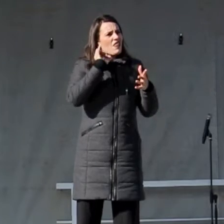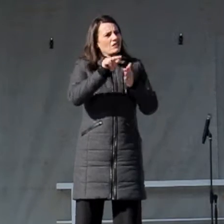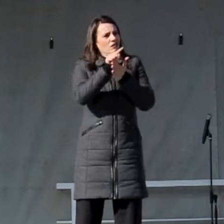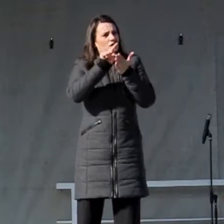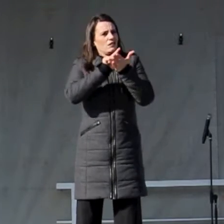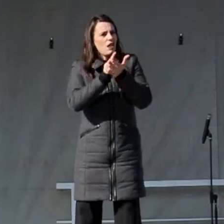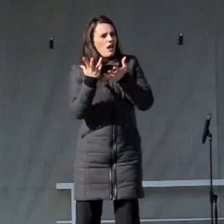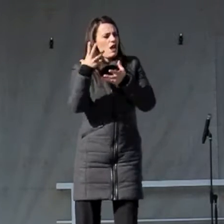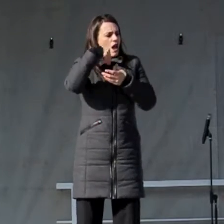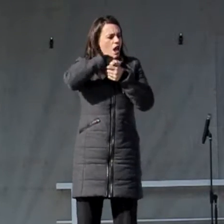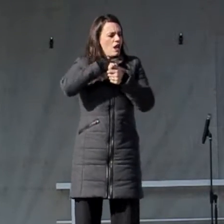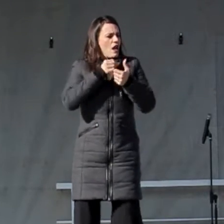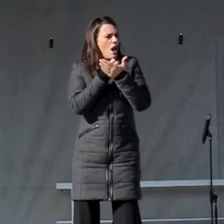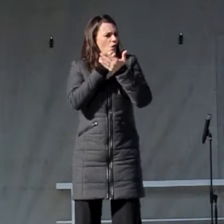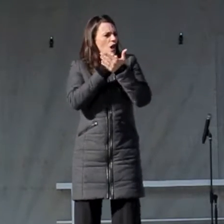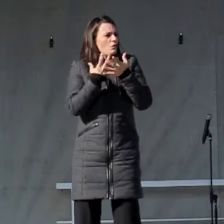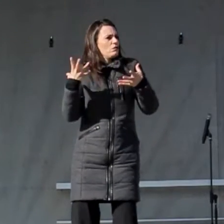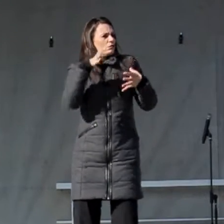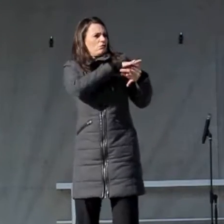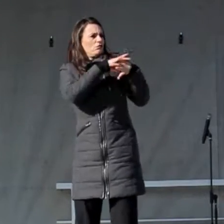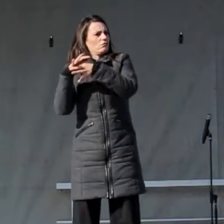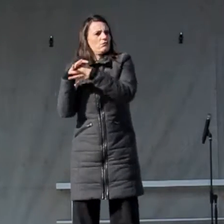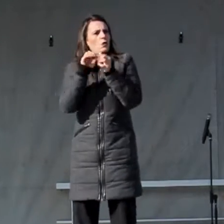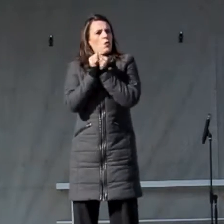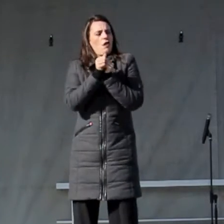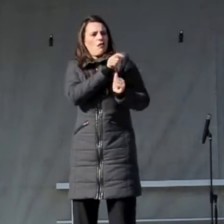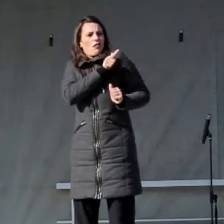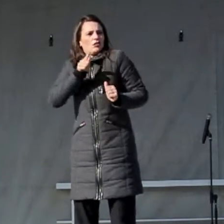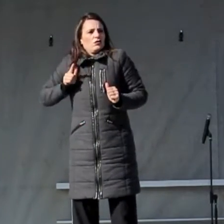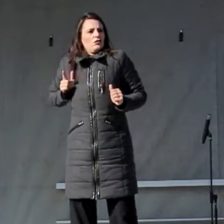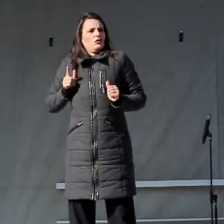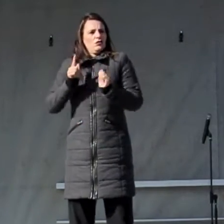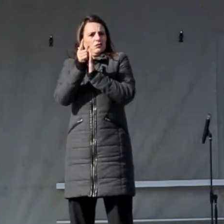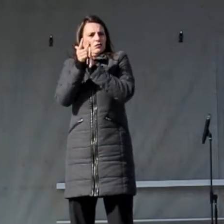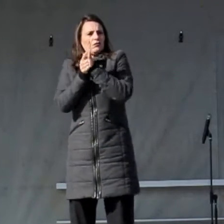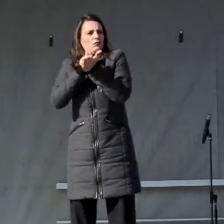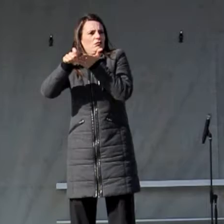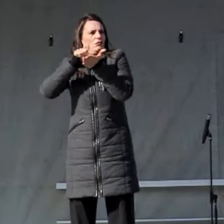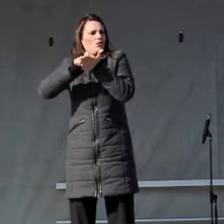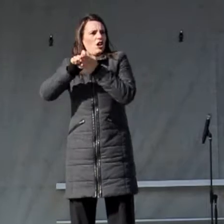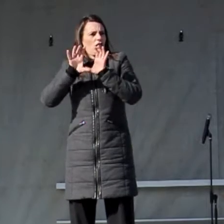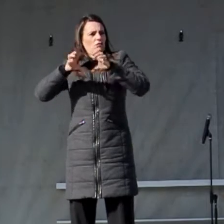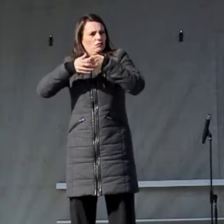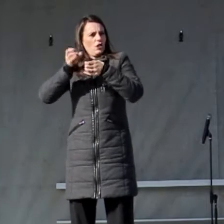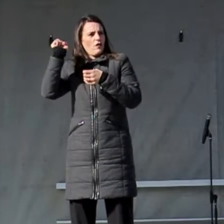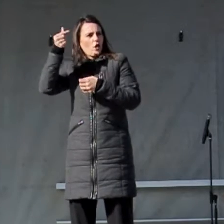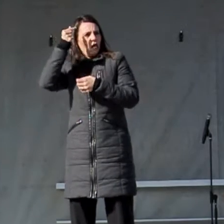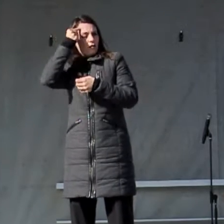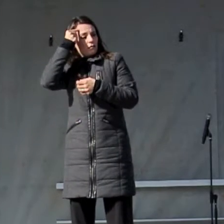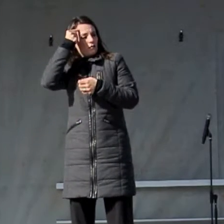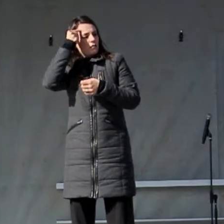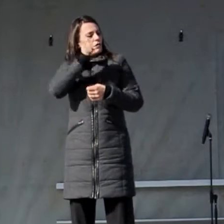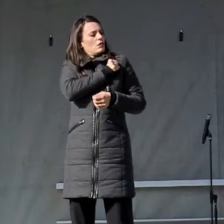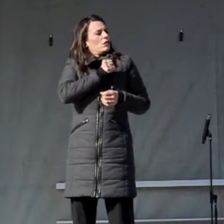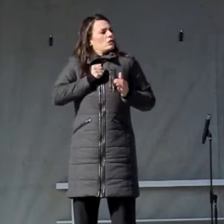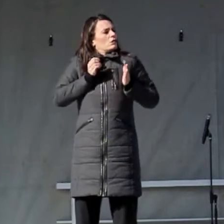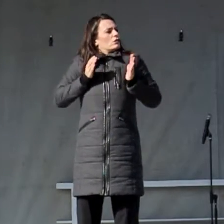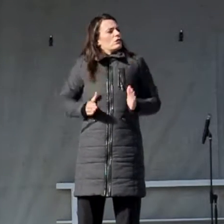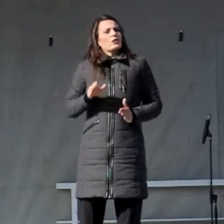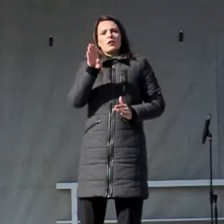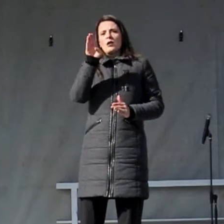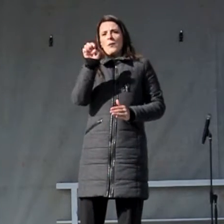economical argument within the administration and legislative branches. Senator Bernie Sanders